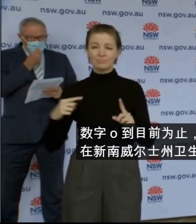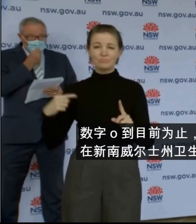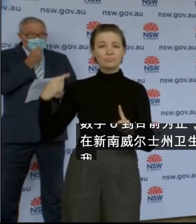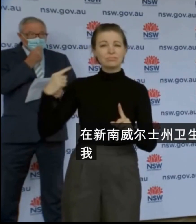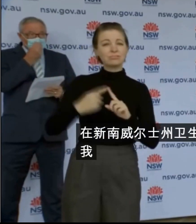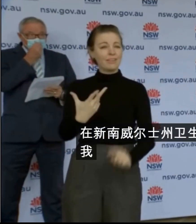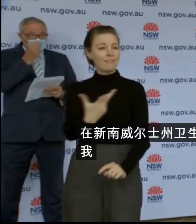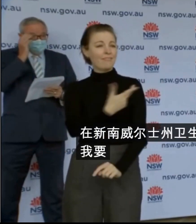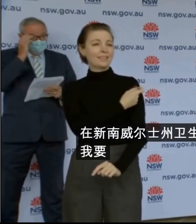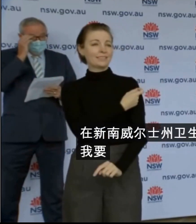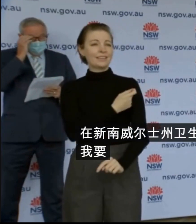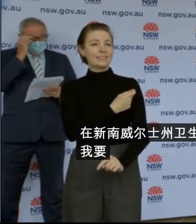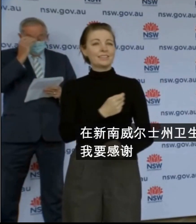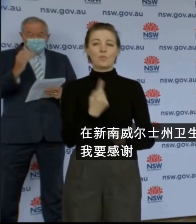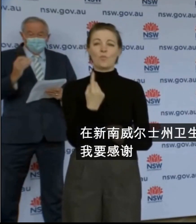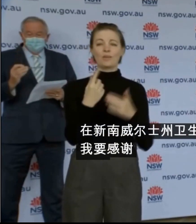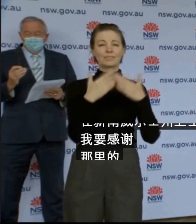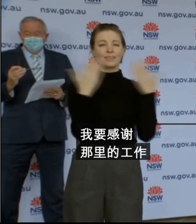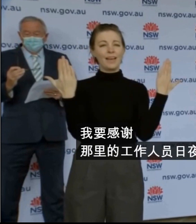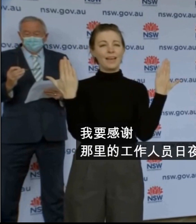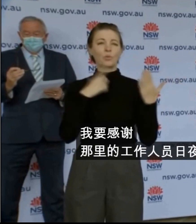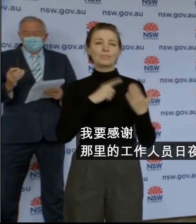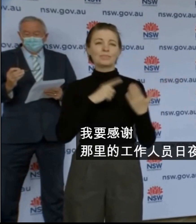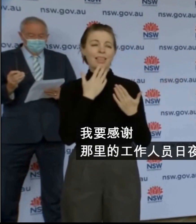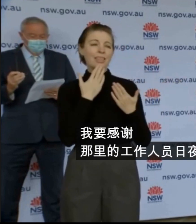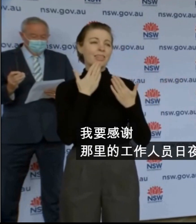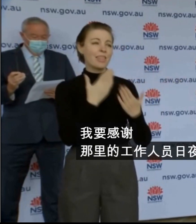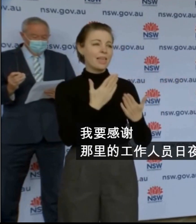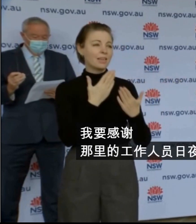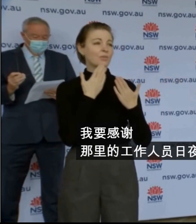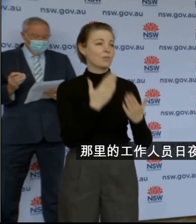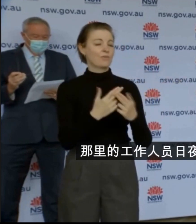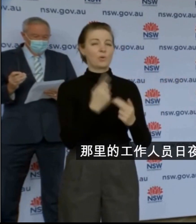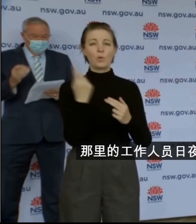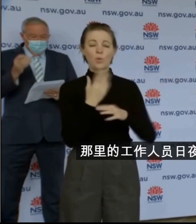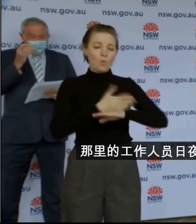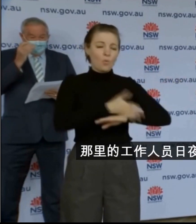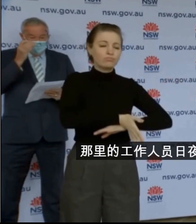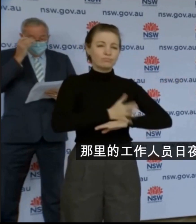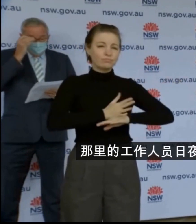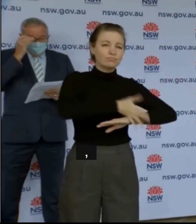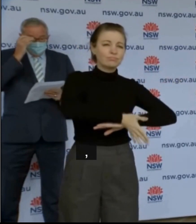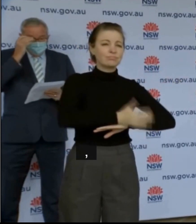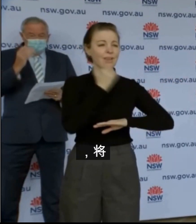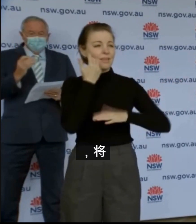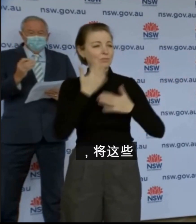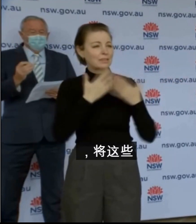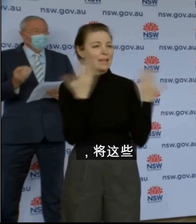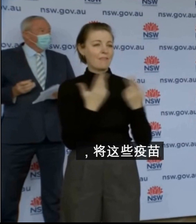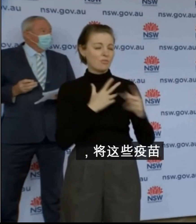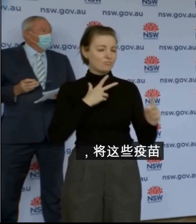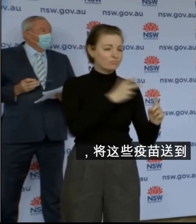clinics. Can I extend my thanks to the workers out there that are working tirelessly day and night to deliver